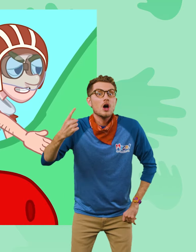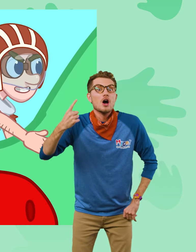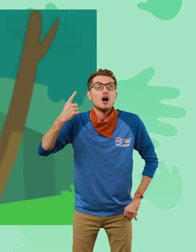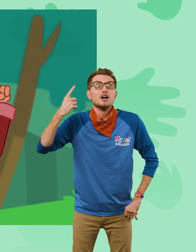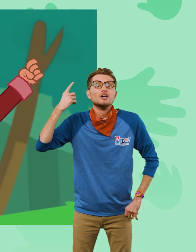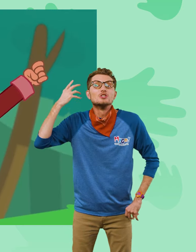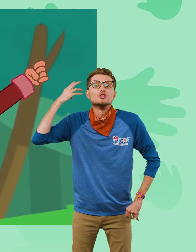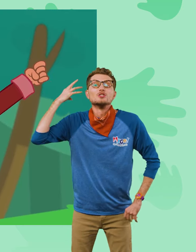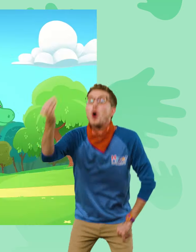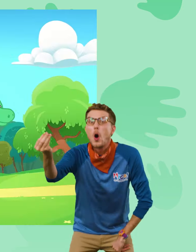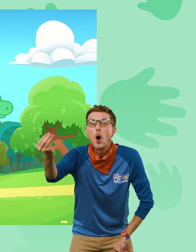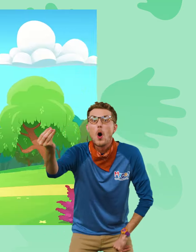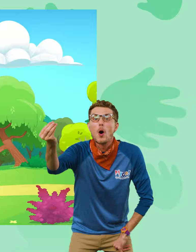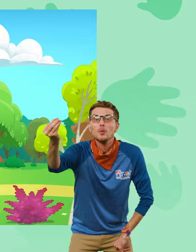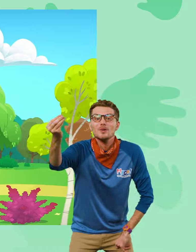3, 2, 1, go!